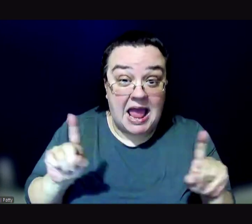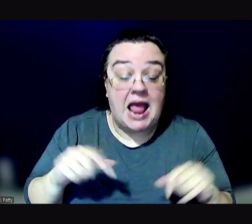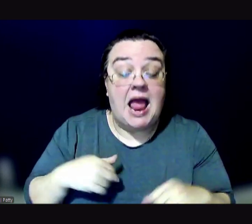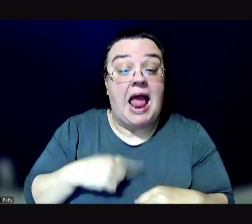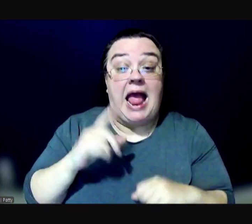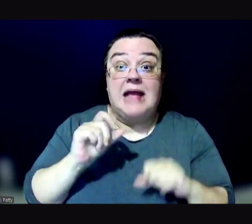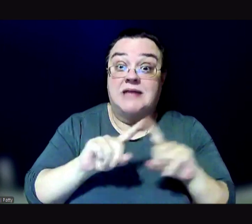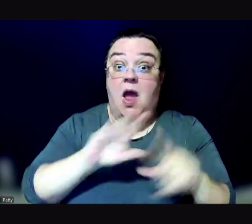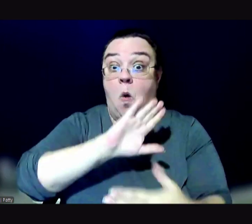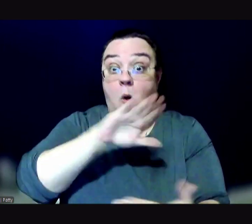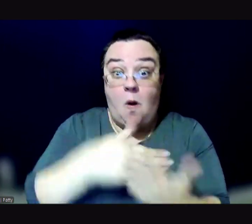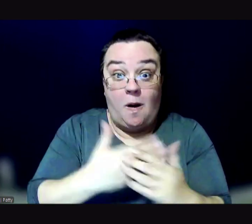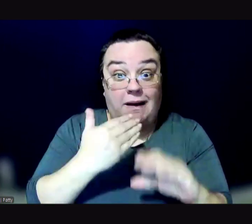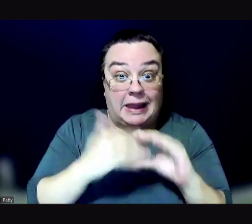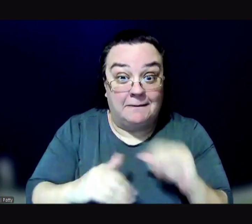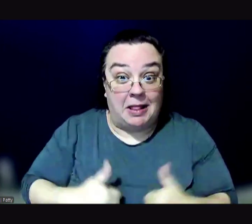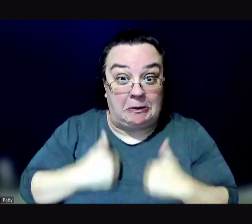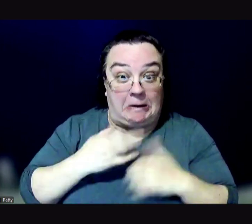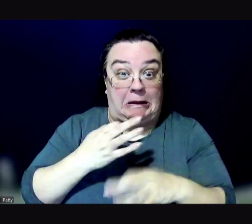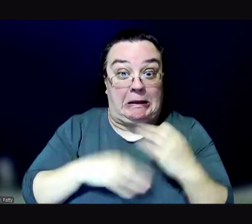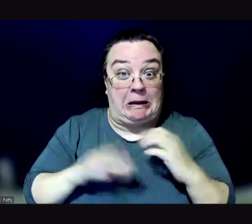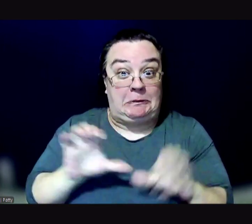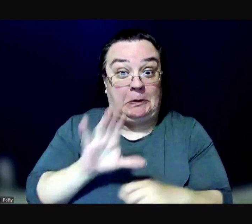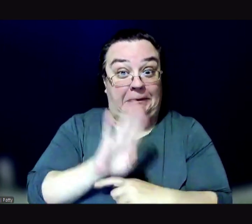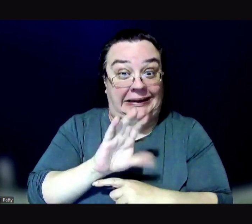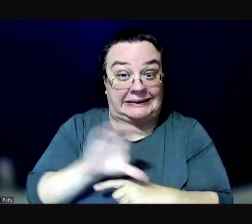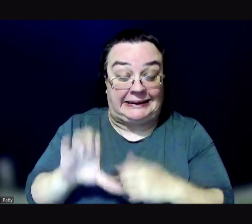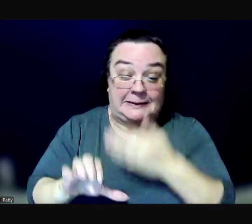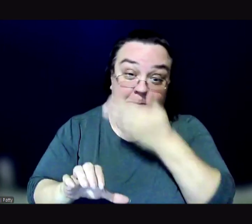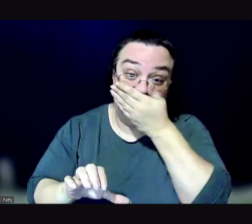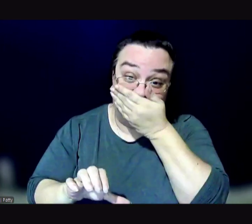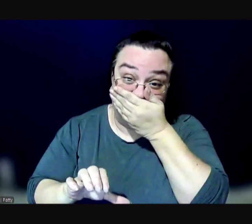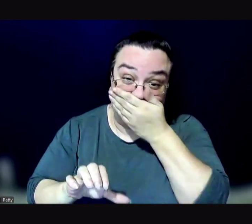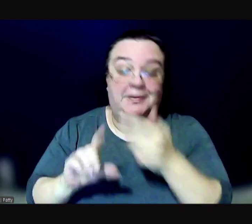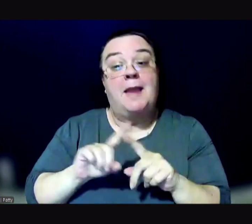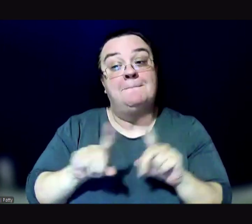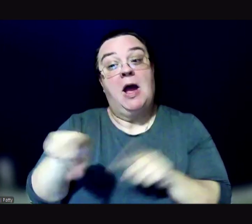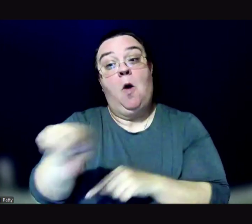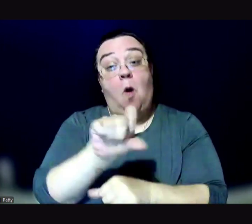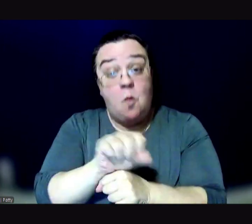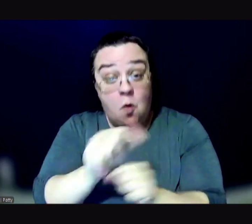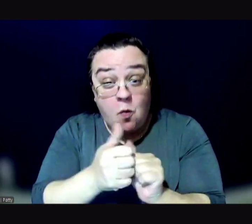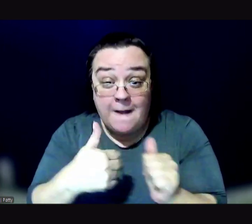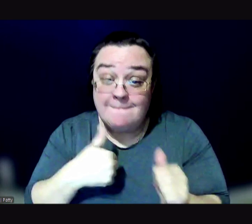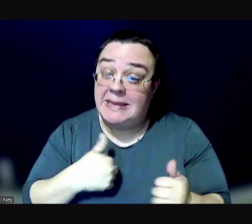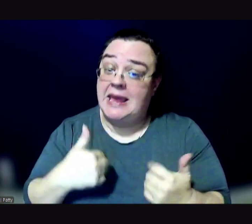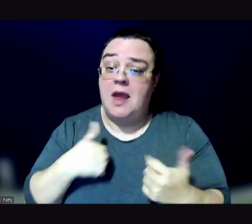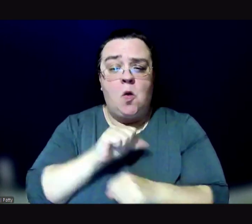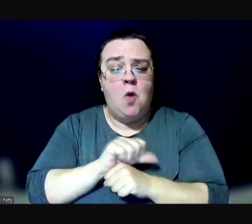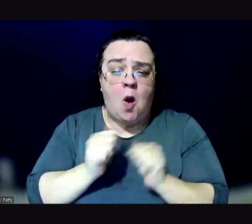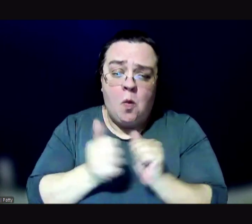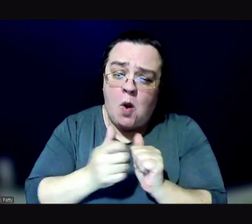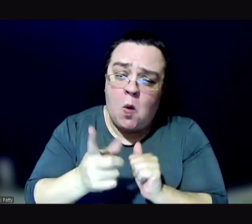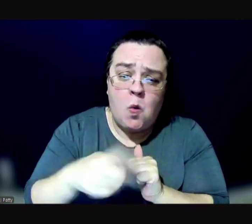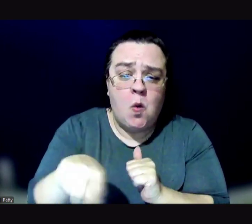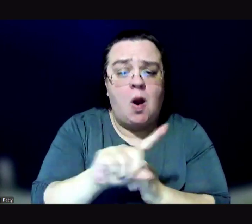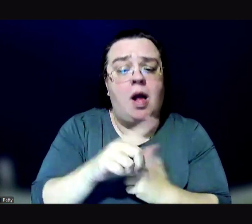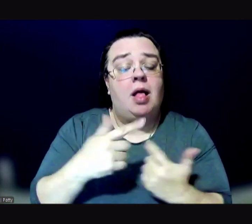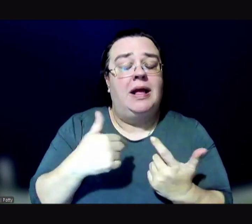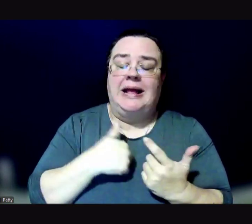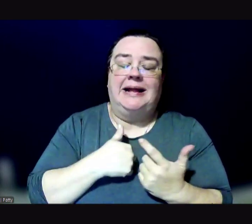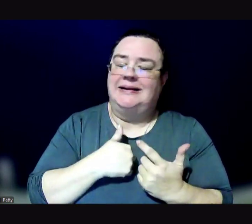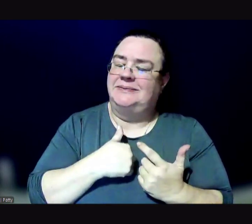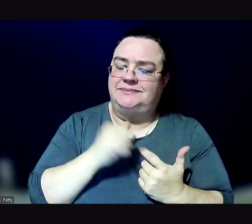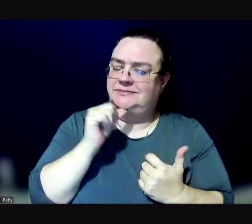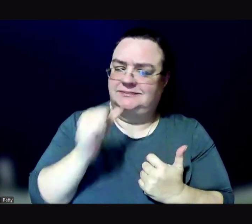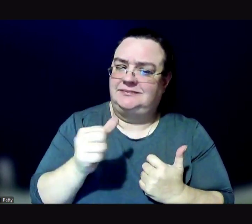copying. But you all worked with me, and I work with you all. I don't say this. I